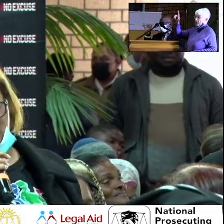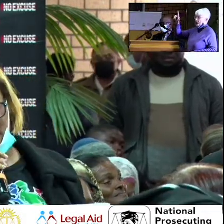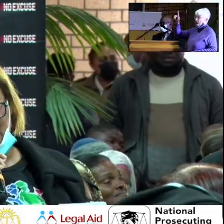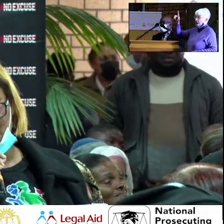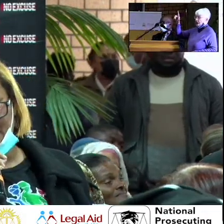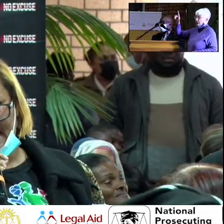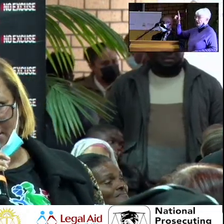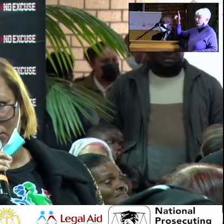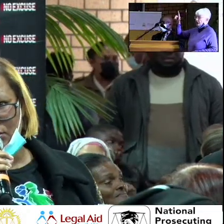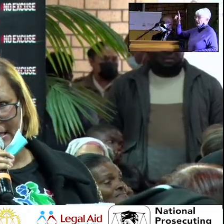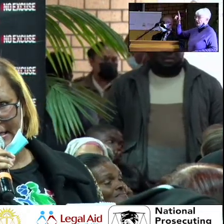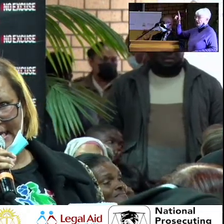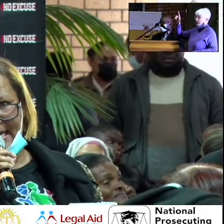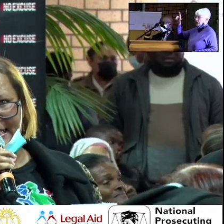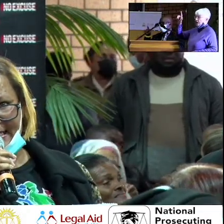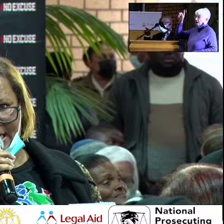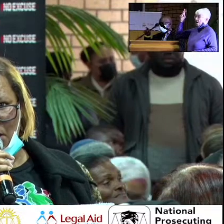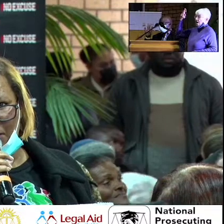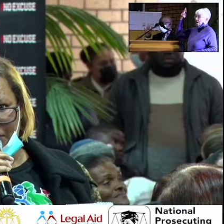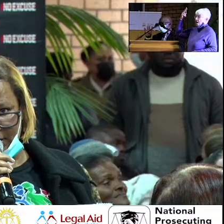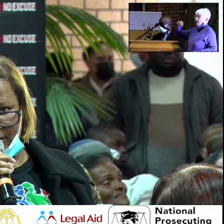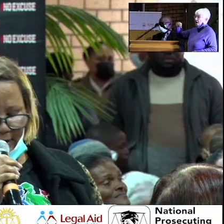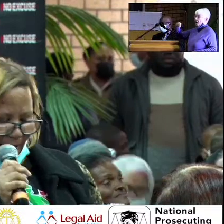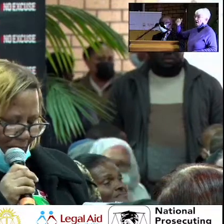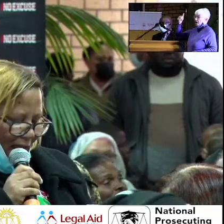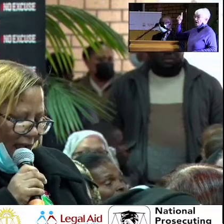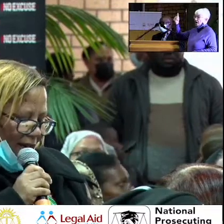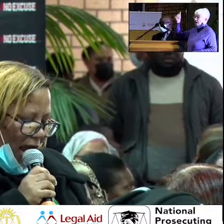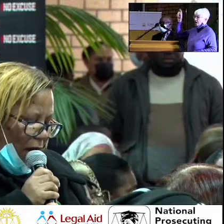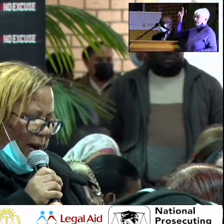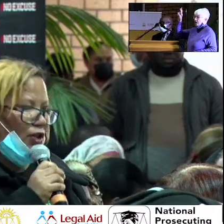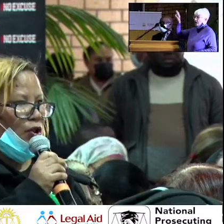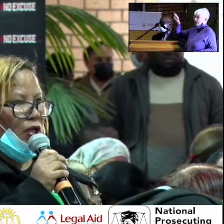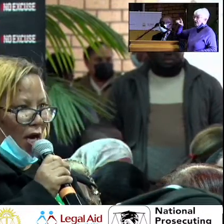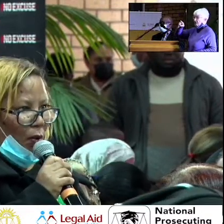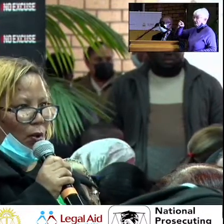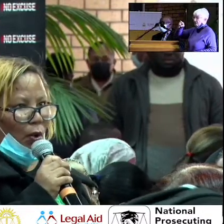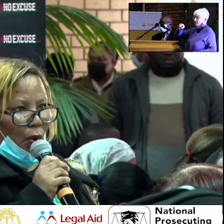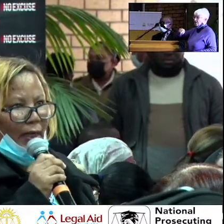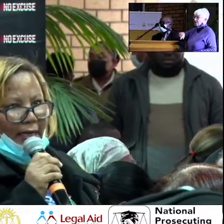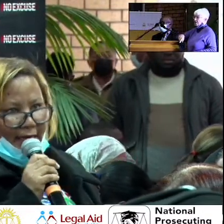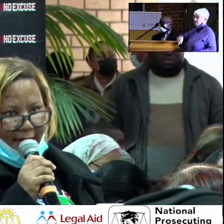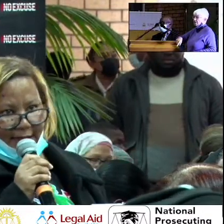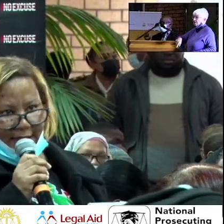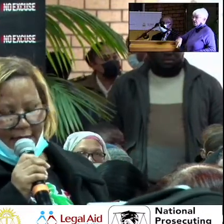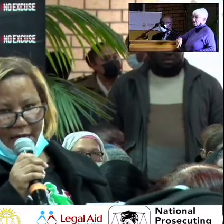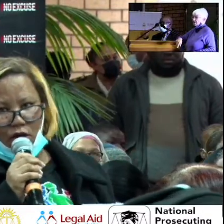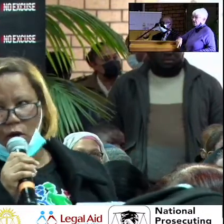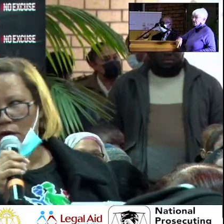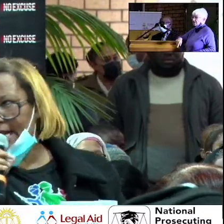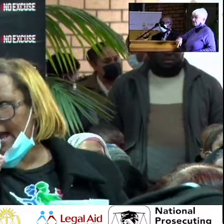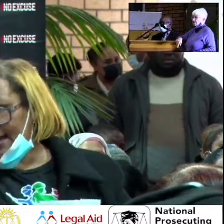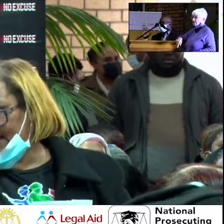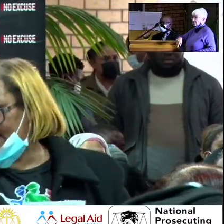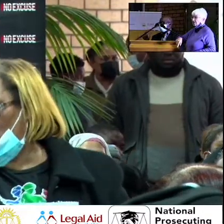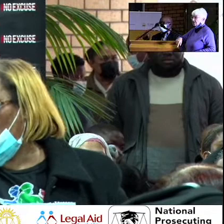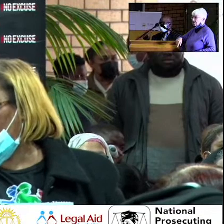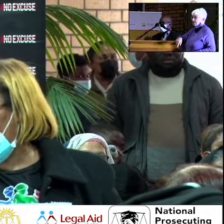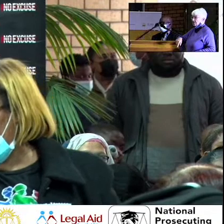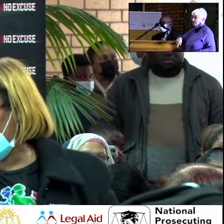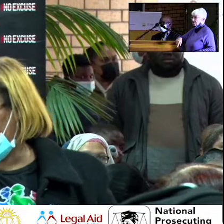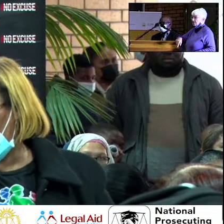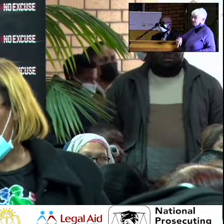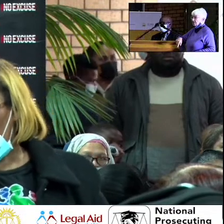this question today to the DSD officials. And I want to know who is the coordinator or